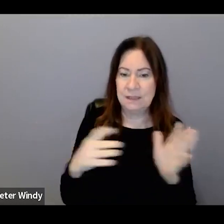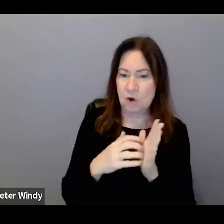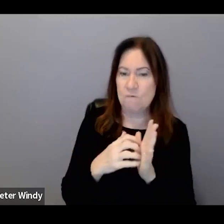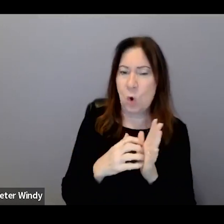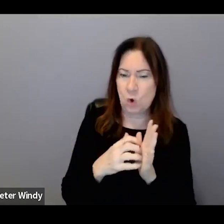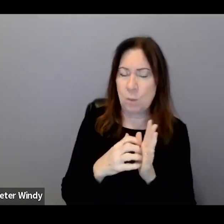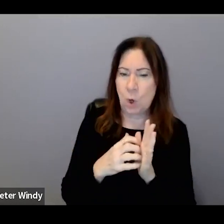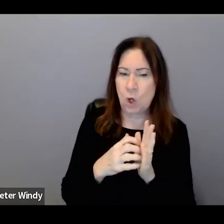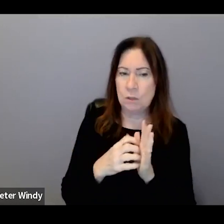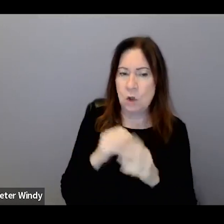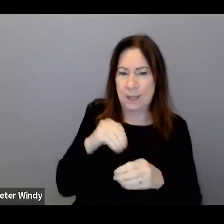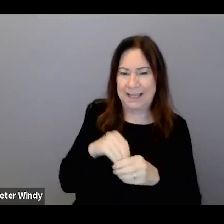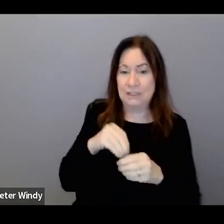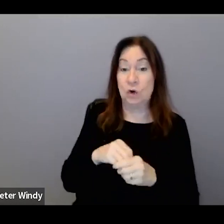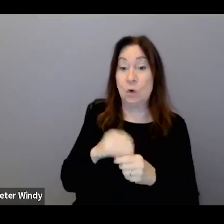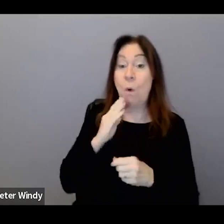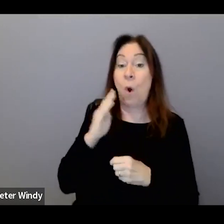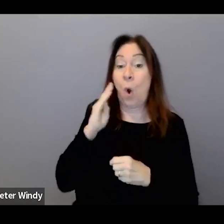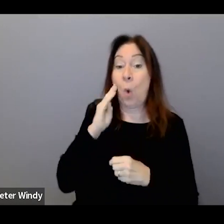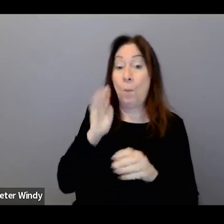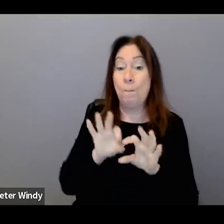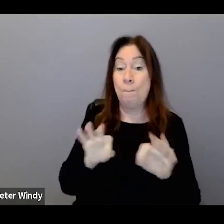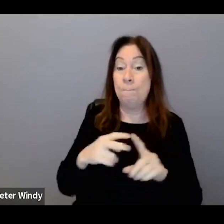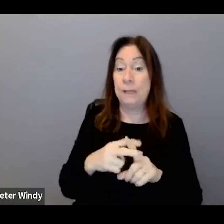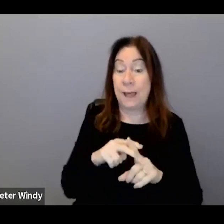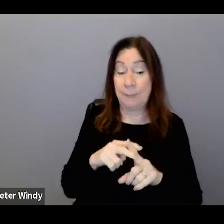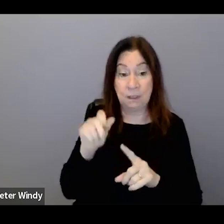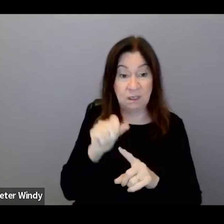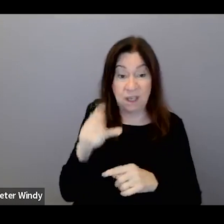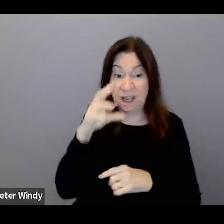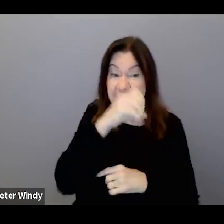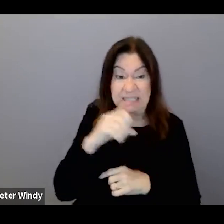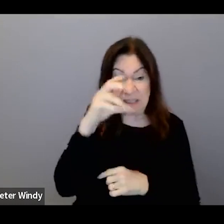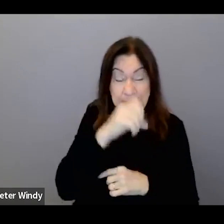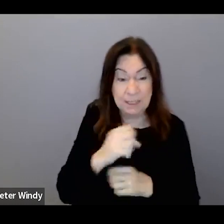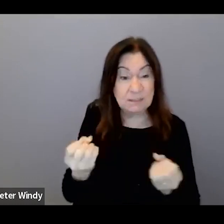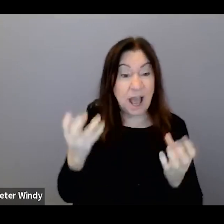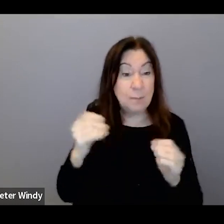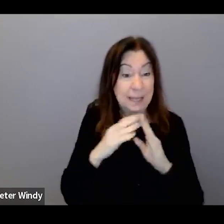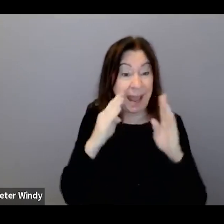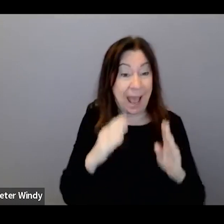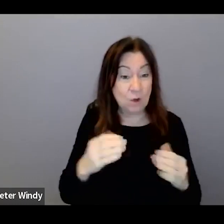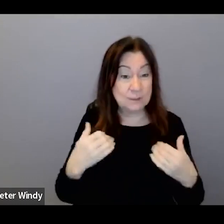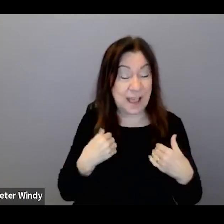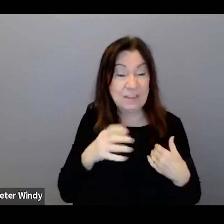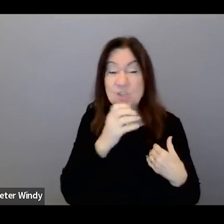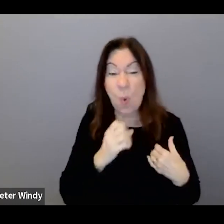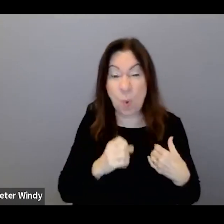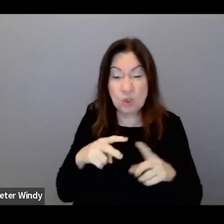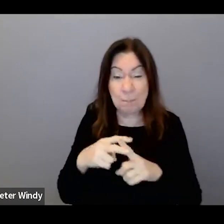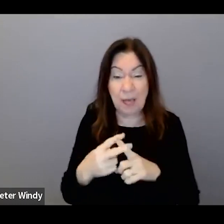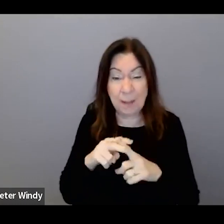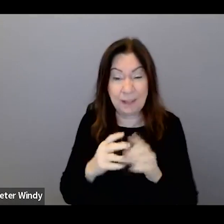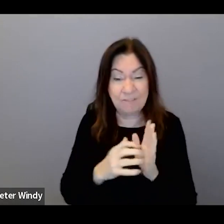or internal household plumbing. And any rough estimate on how many households have this older kind of plumbing that's vulnerable?